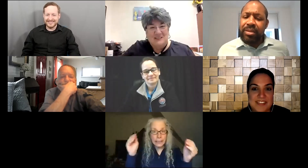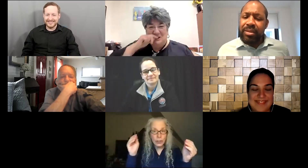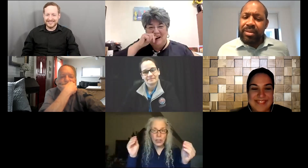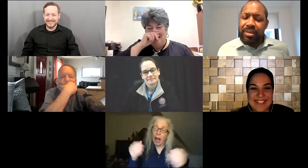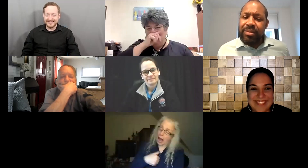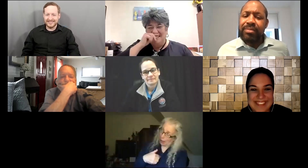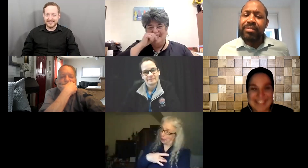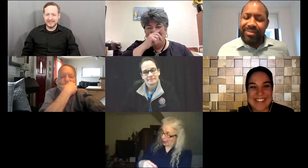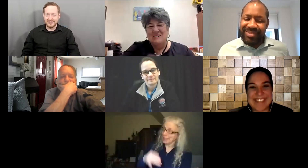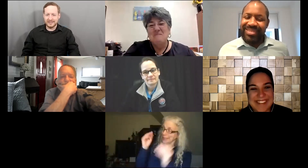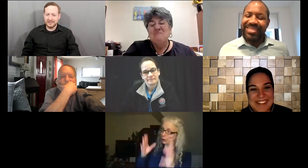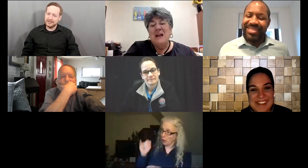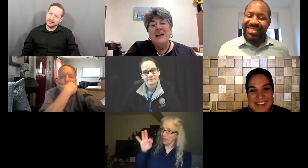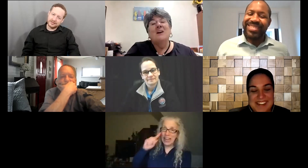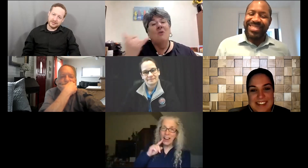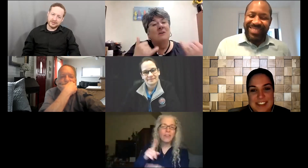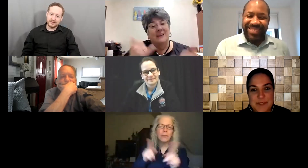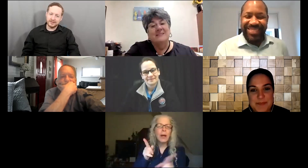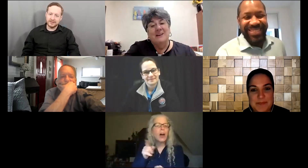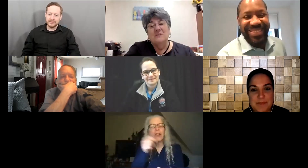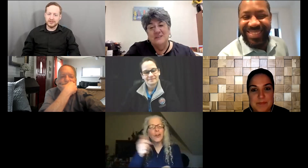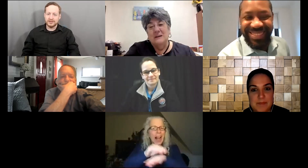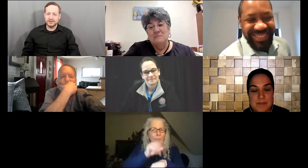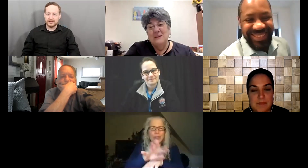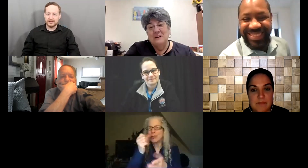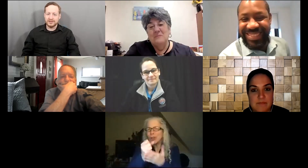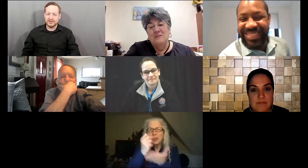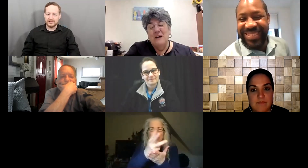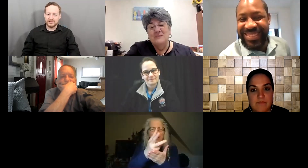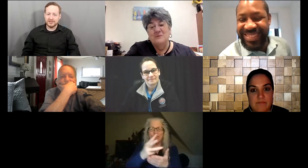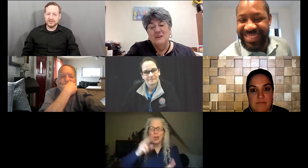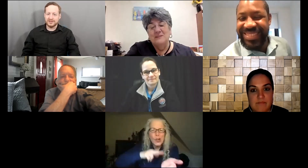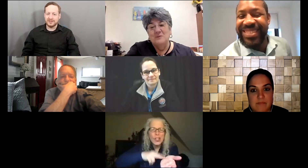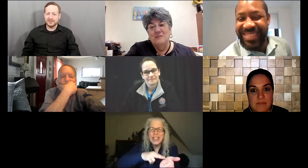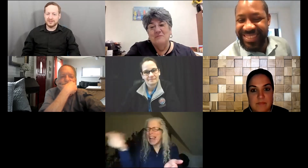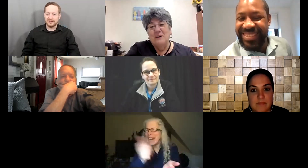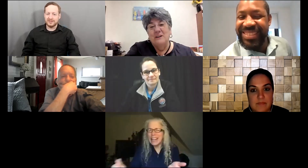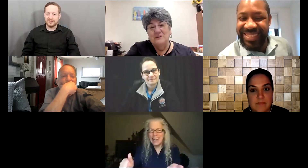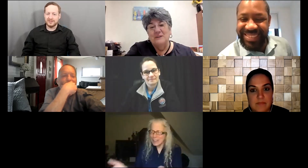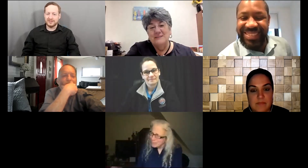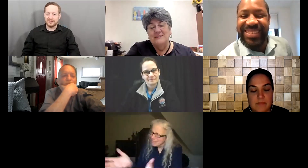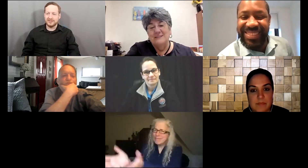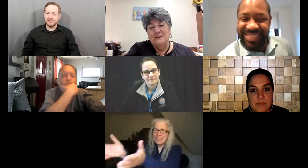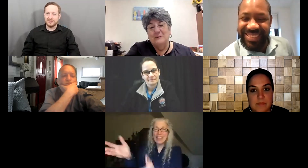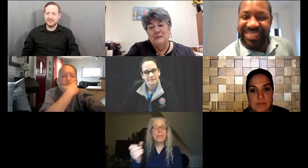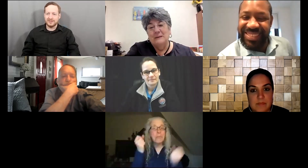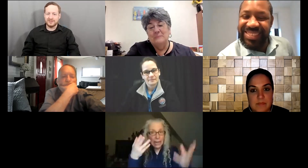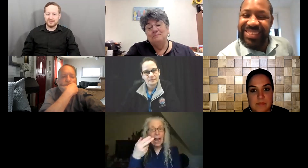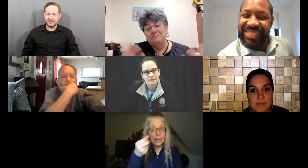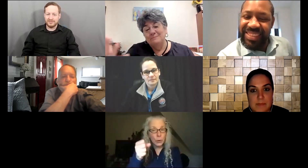be a teacher. So I get calls like that all the time, of high school kids who are interested,